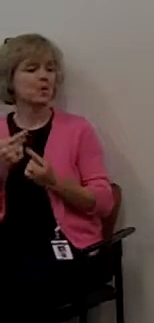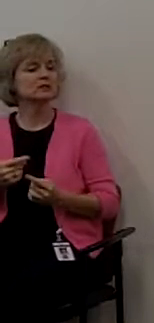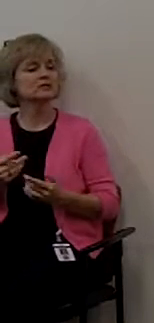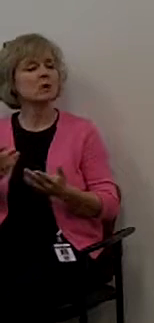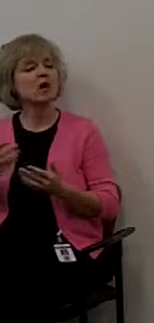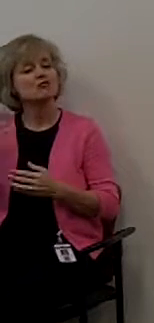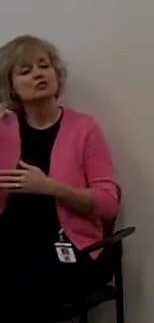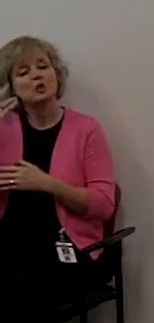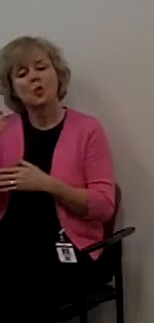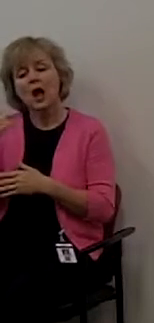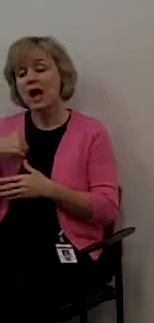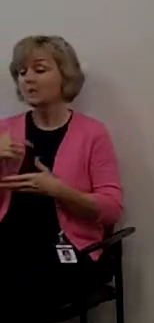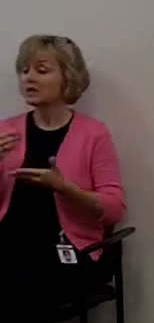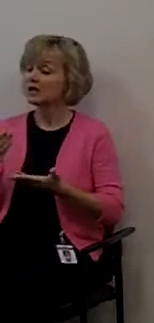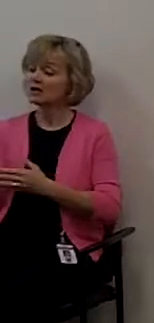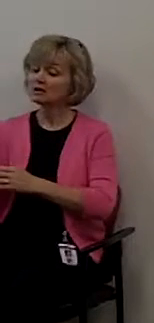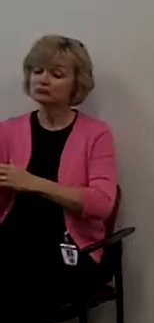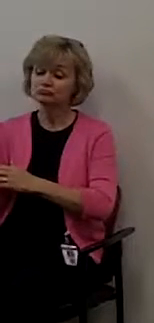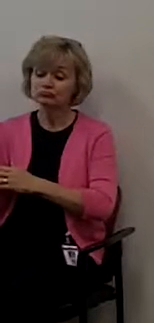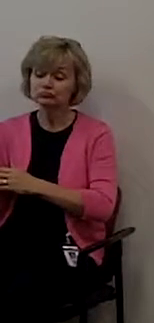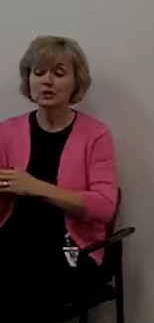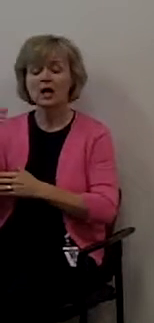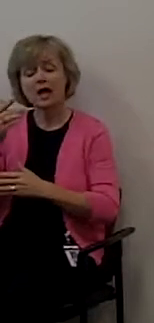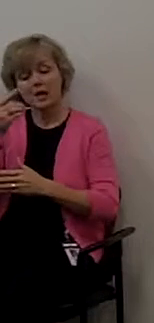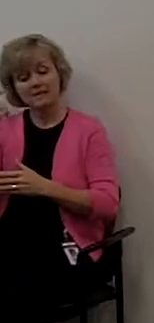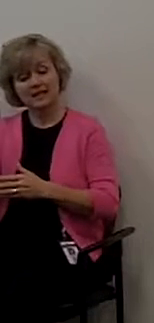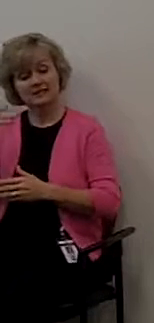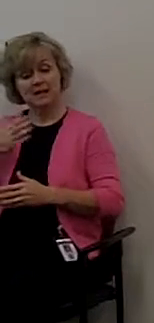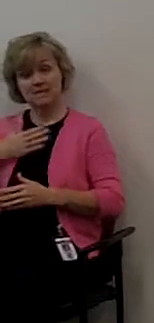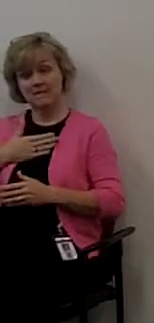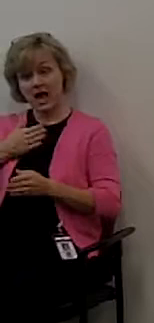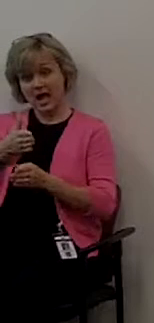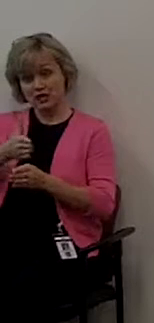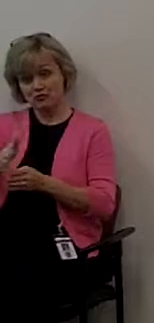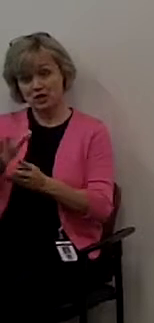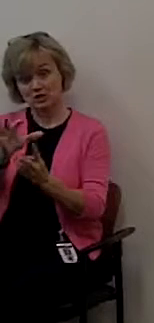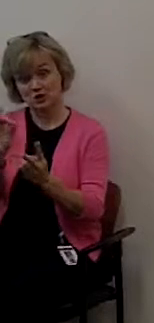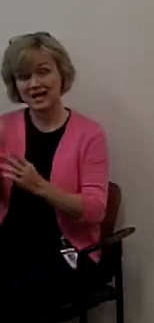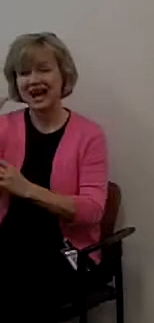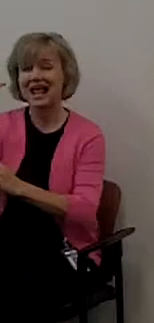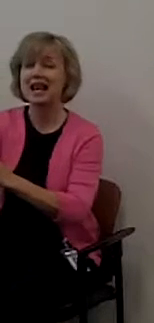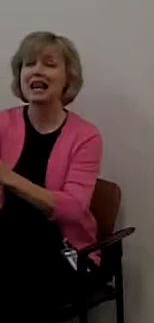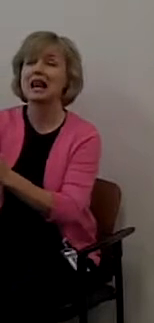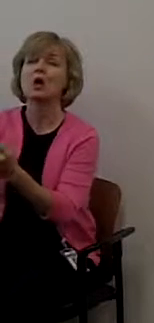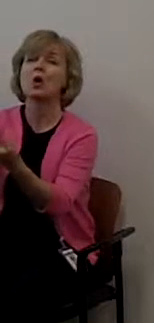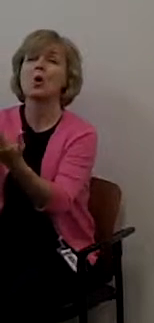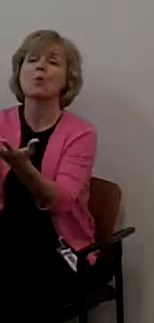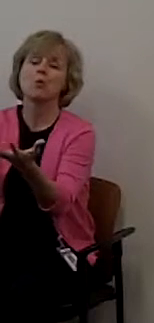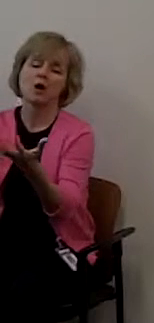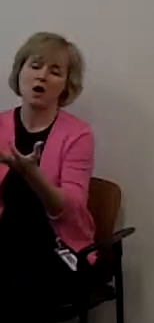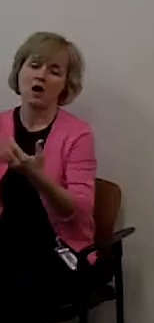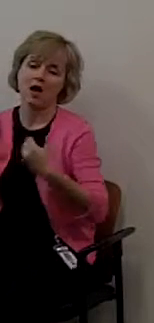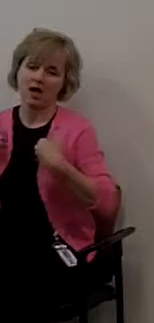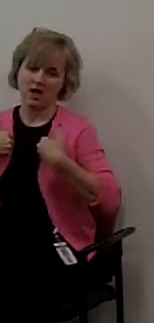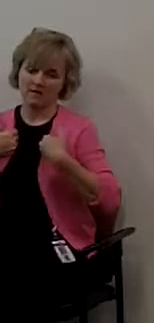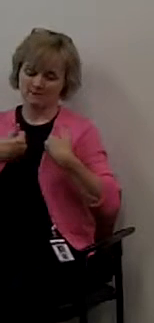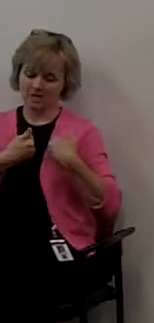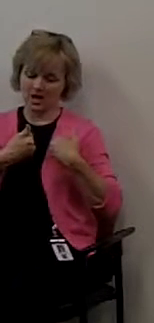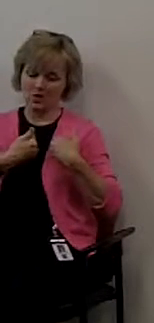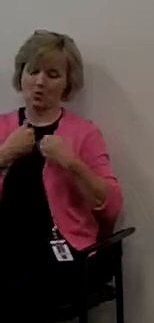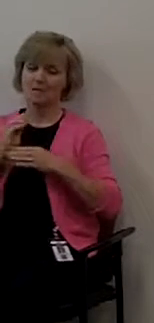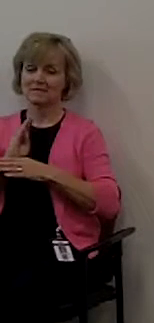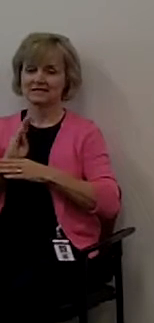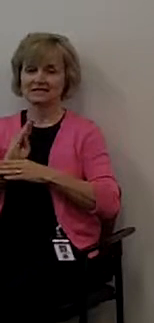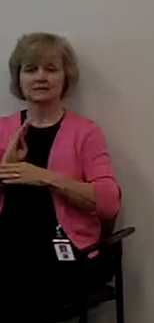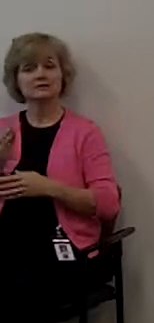I am here to talk to you is to talk to you about the fact that my career choice is to eventually own my own business. Mainly because there are